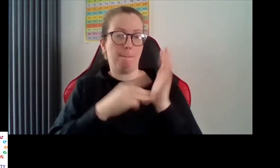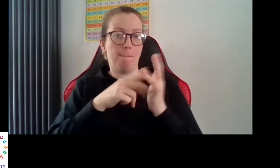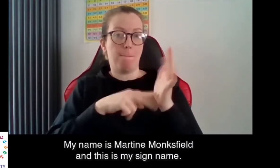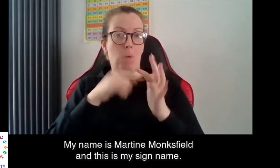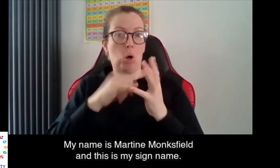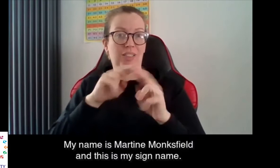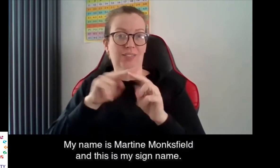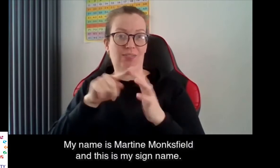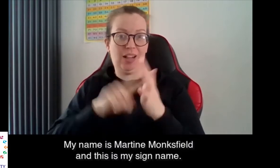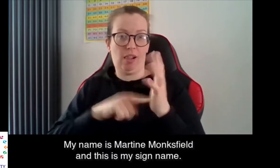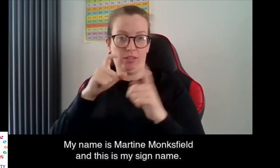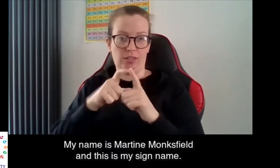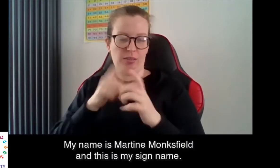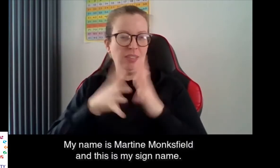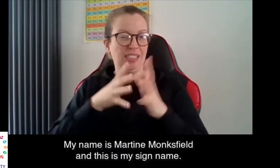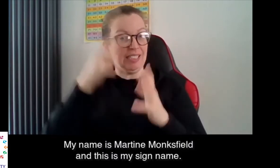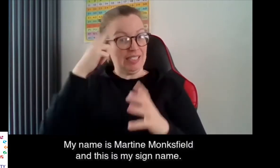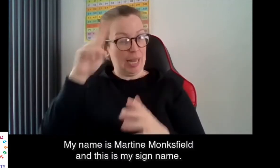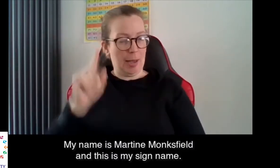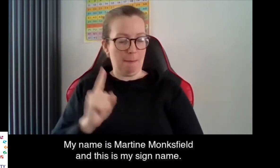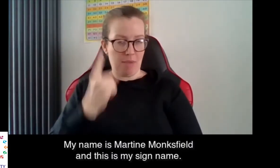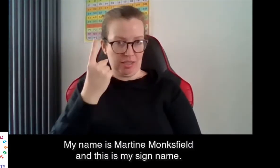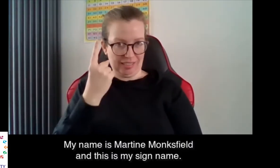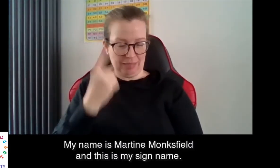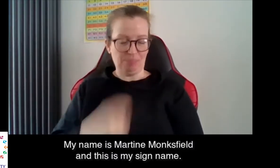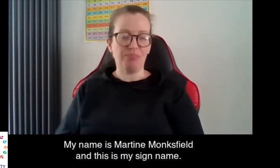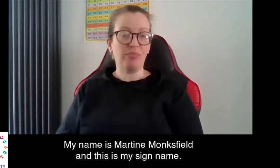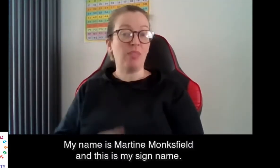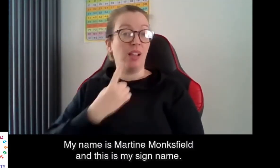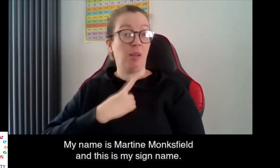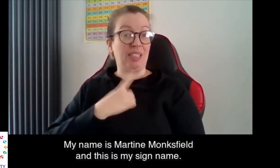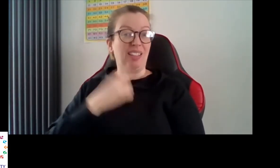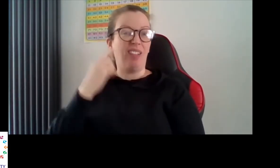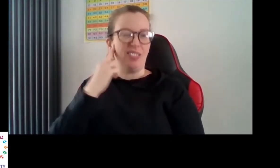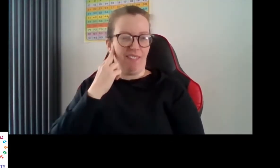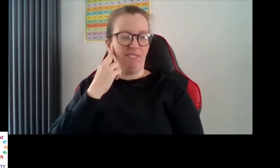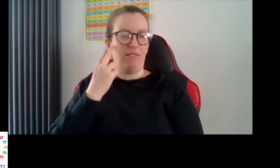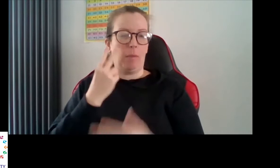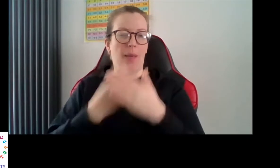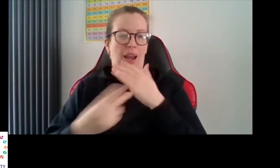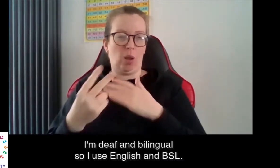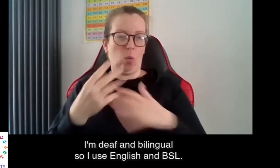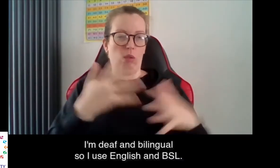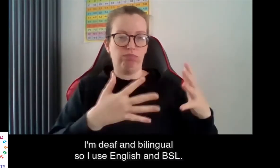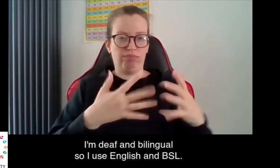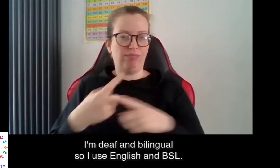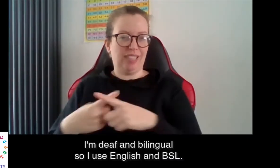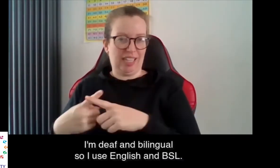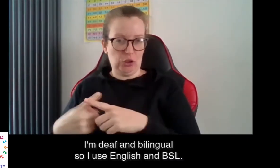My name is Martine Monksfield, and this is my sign name. I'm deaf bilingual, so